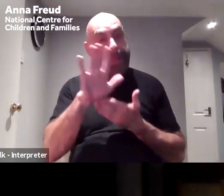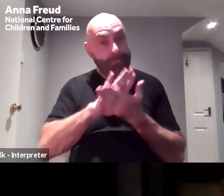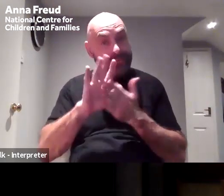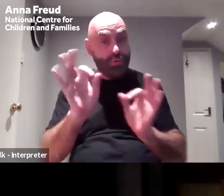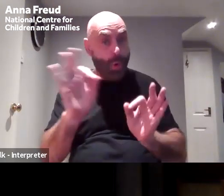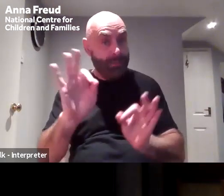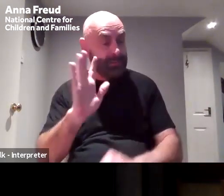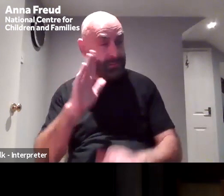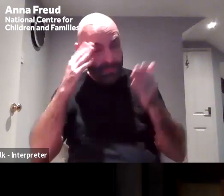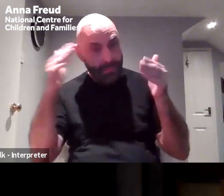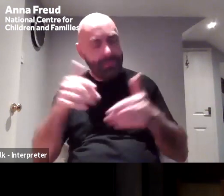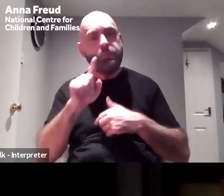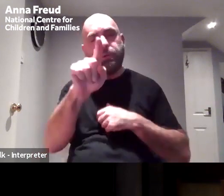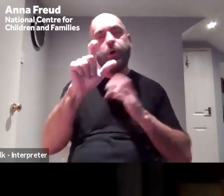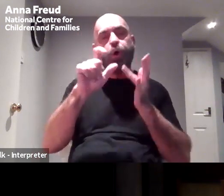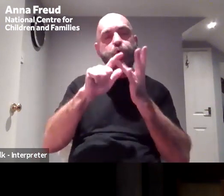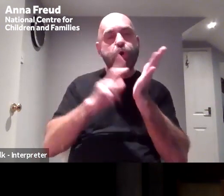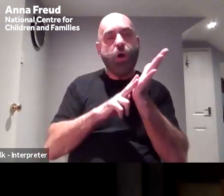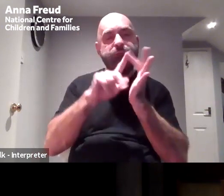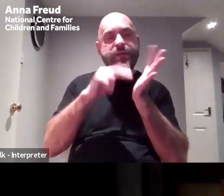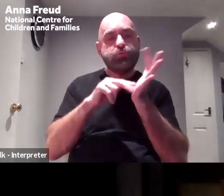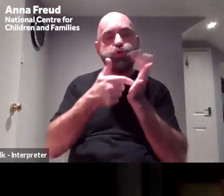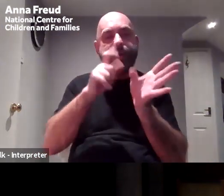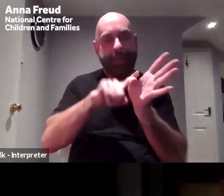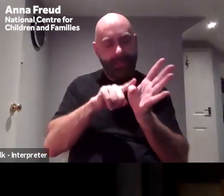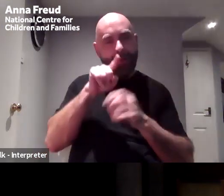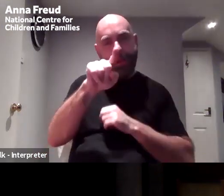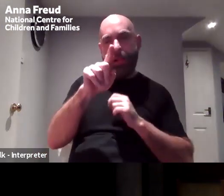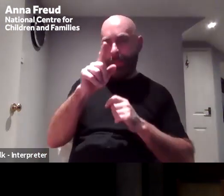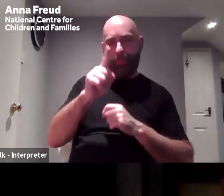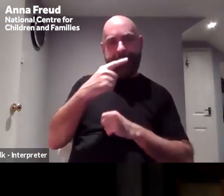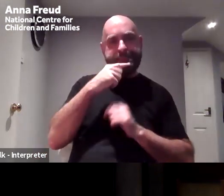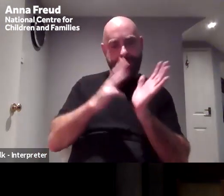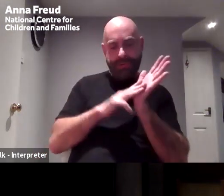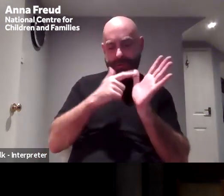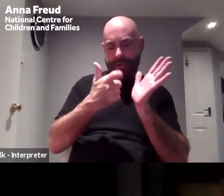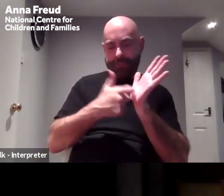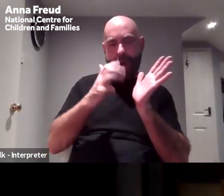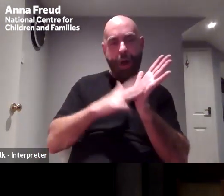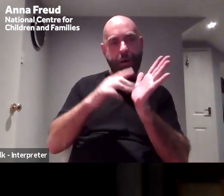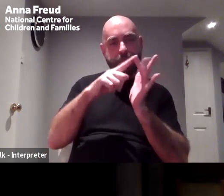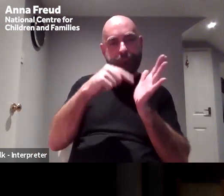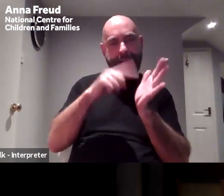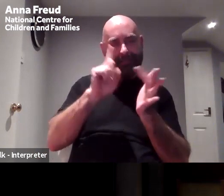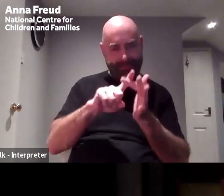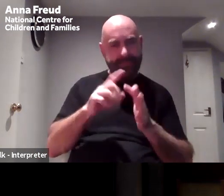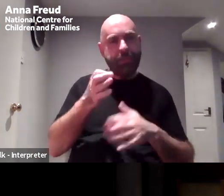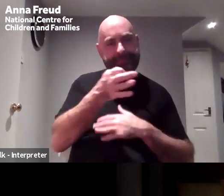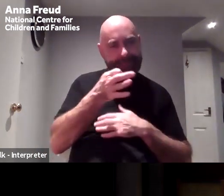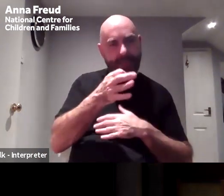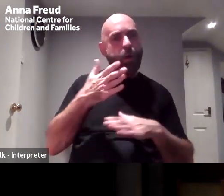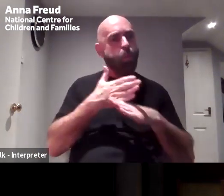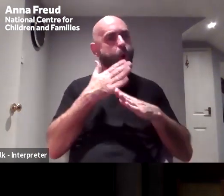seriously. Coventry declared itself a Marmot city after 2010. We've been working with